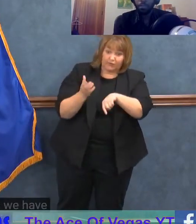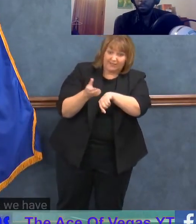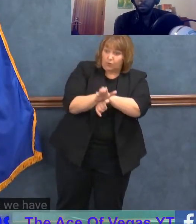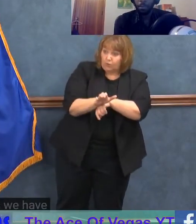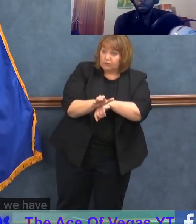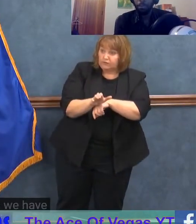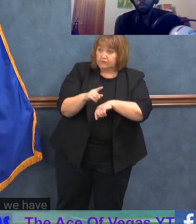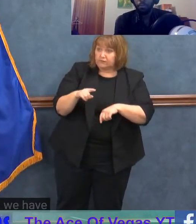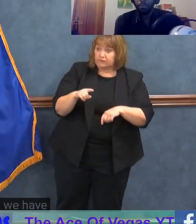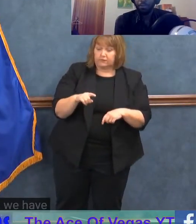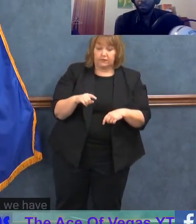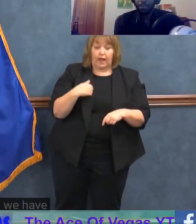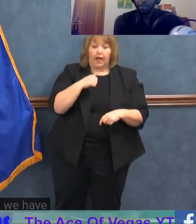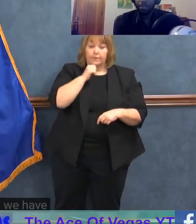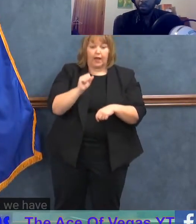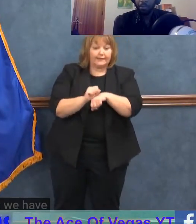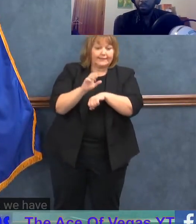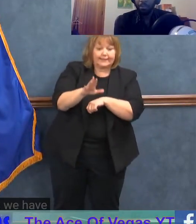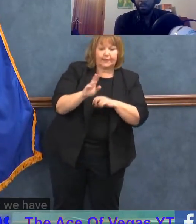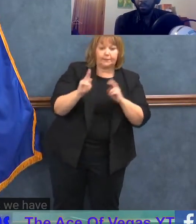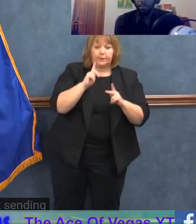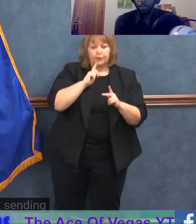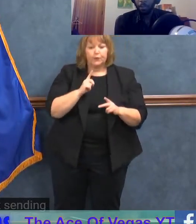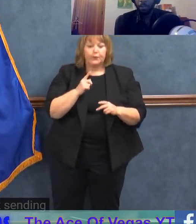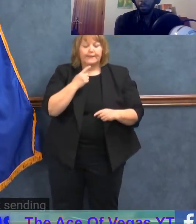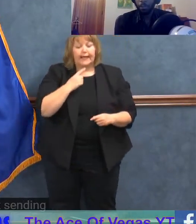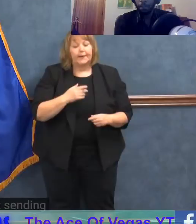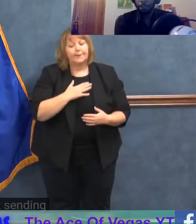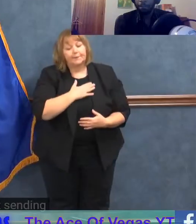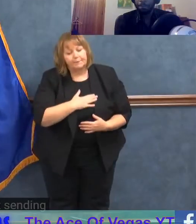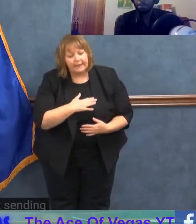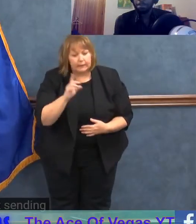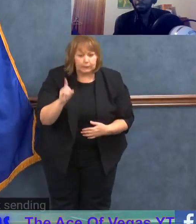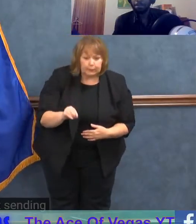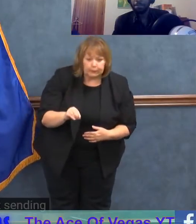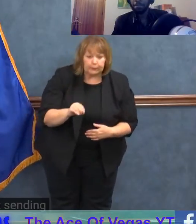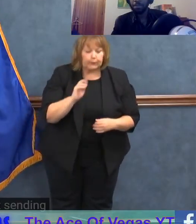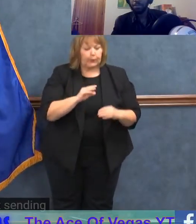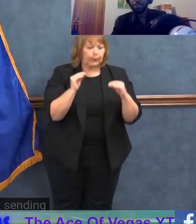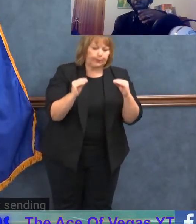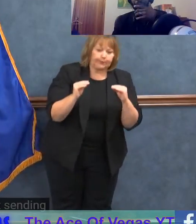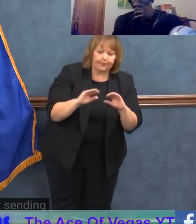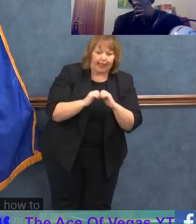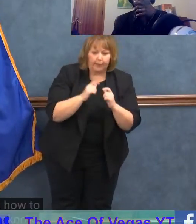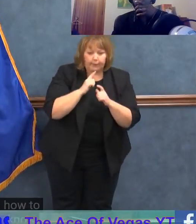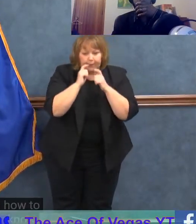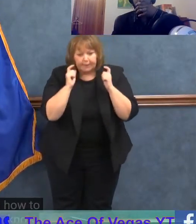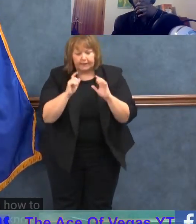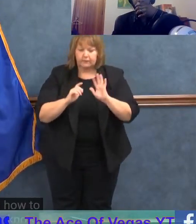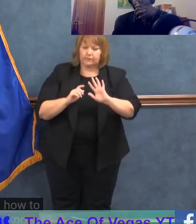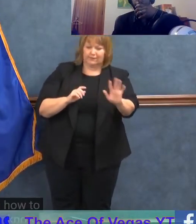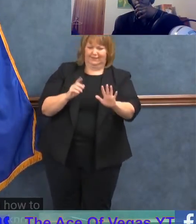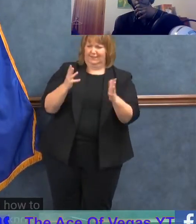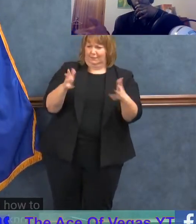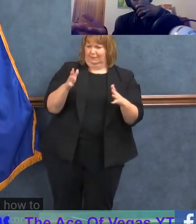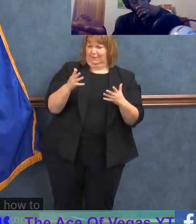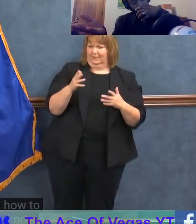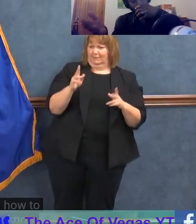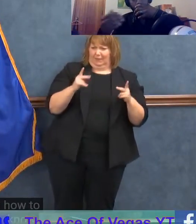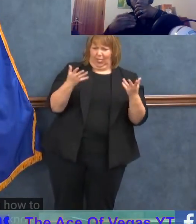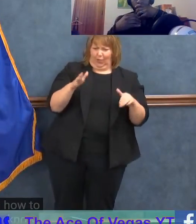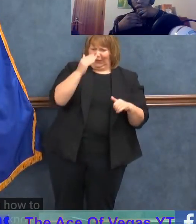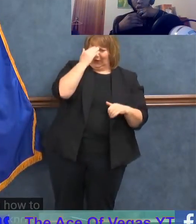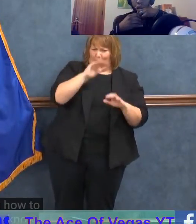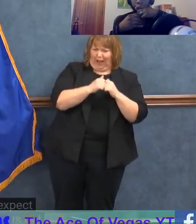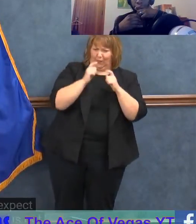in ambassadors, and I'm not sending in training professionals in how to wear a mask. I think they know that by this time, and